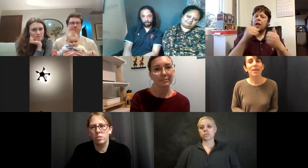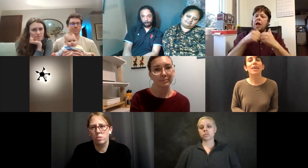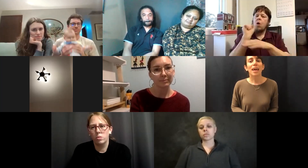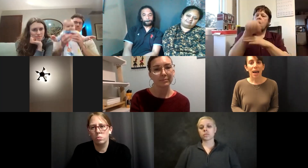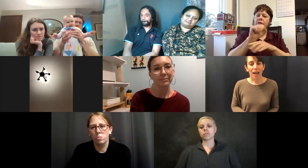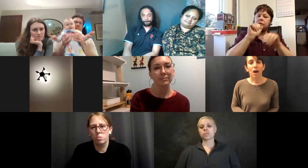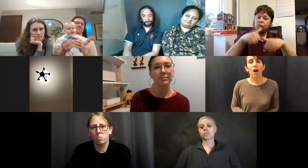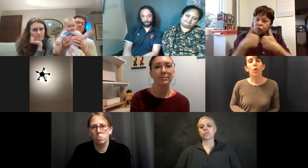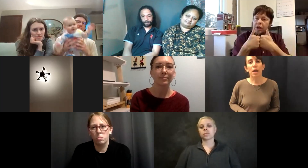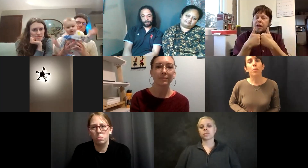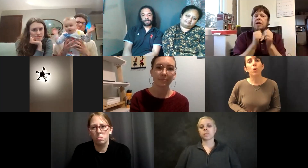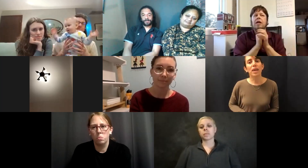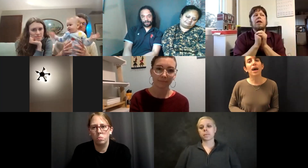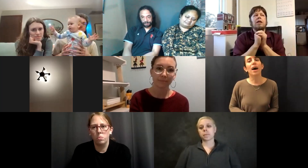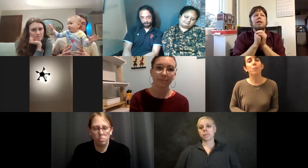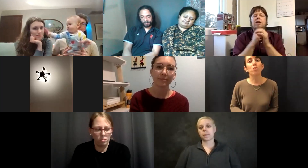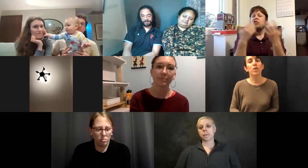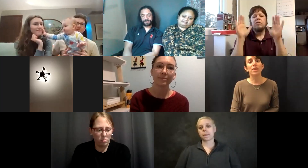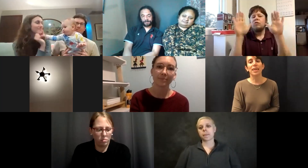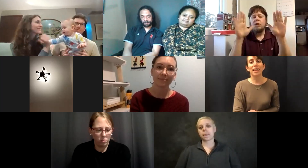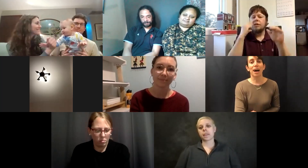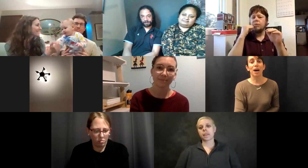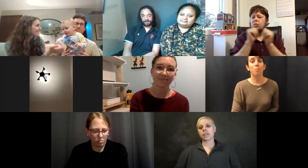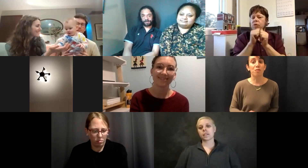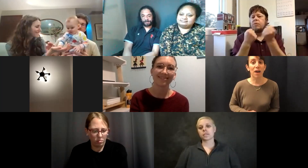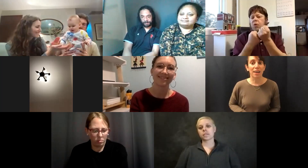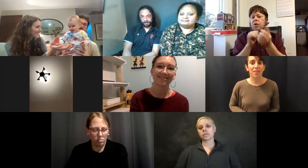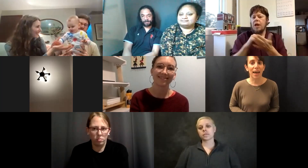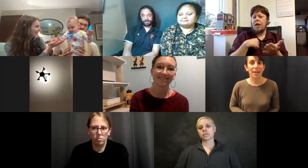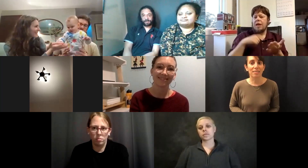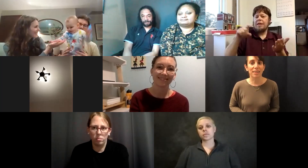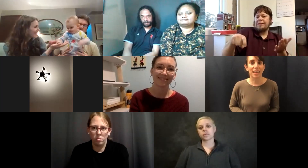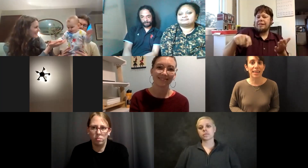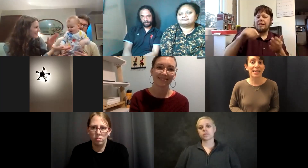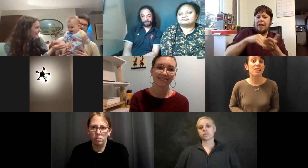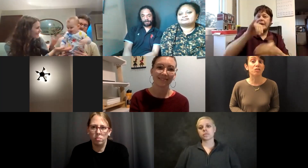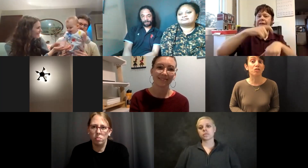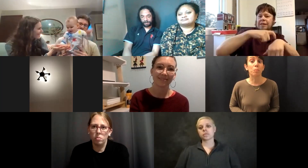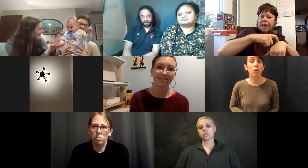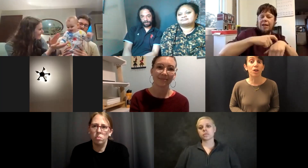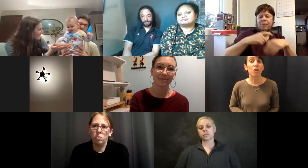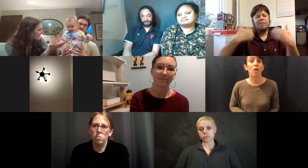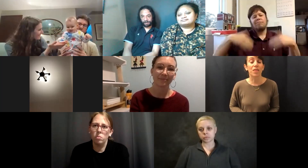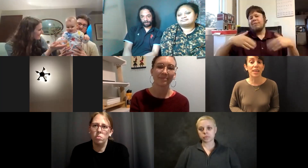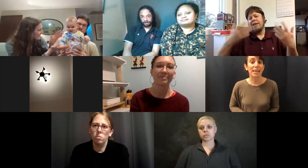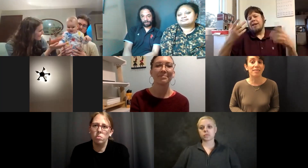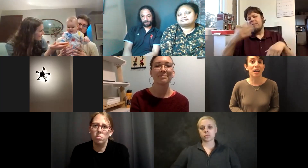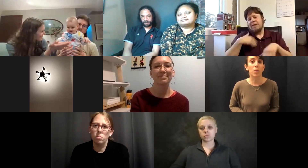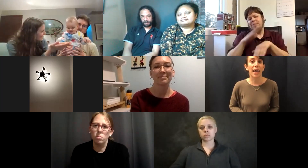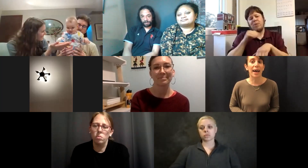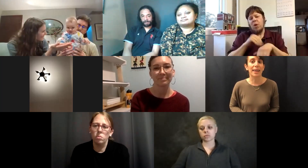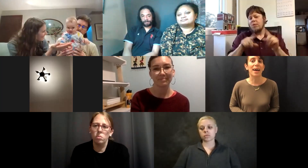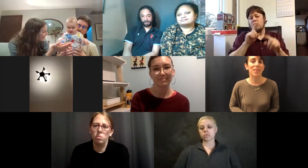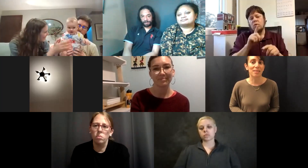Cody? Bodie. Okay, Bodie really provided that because he supported all the needs that